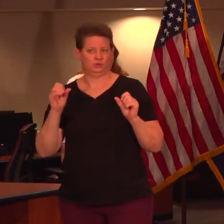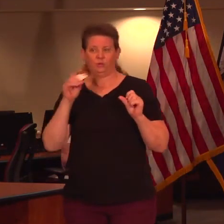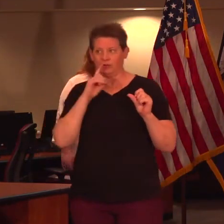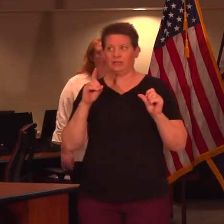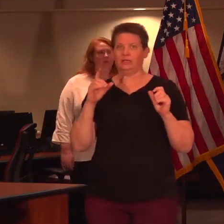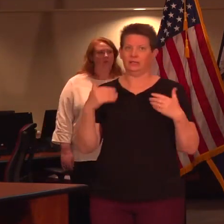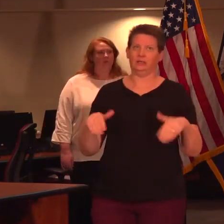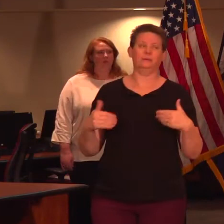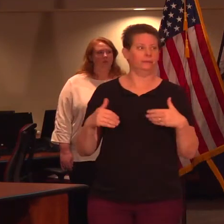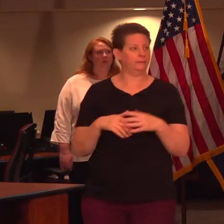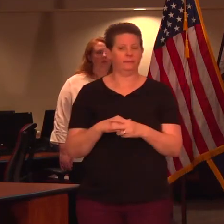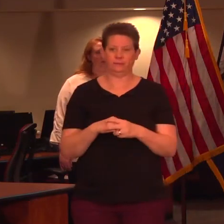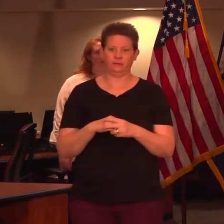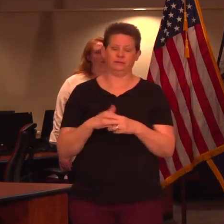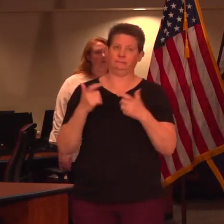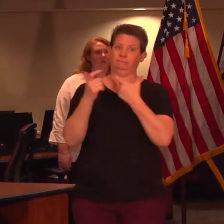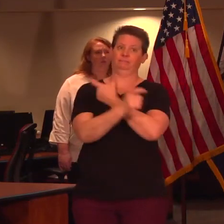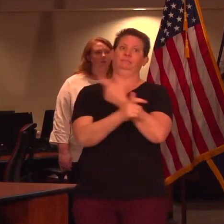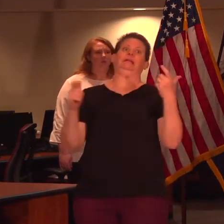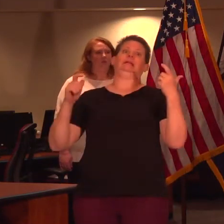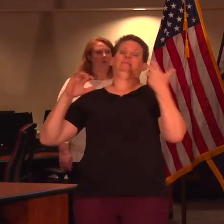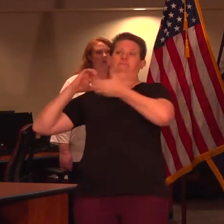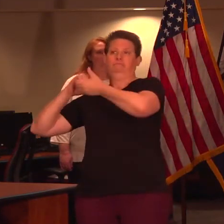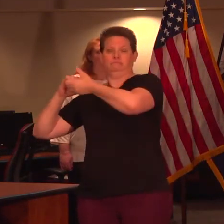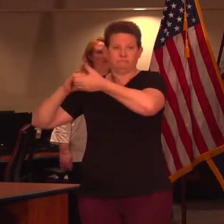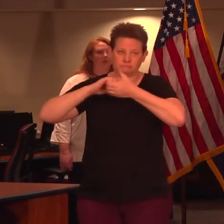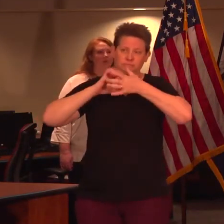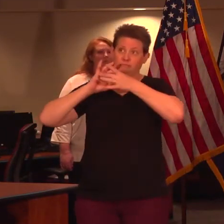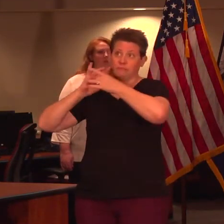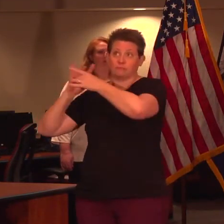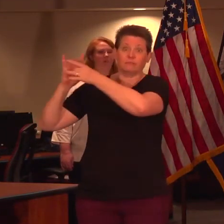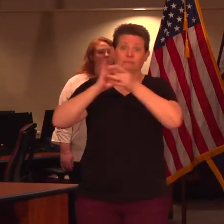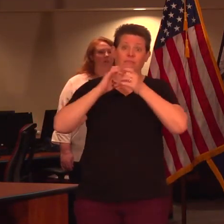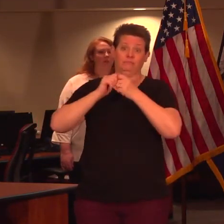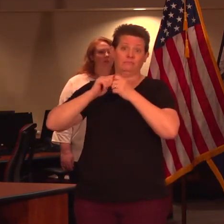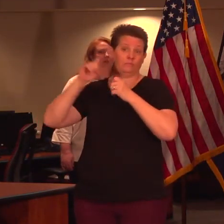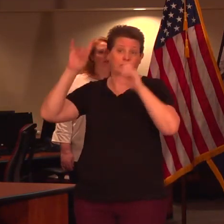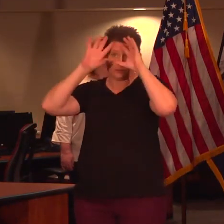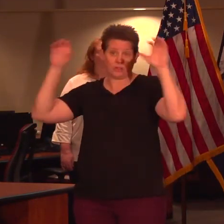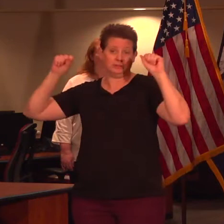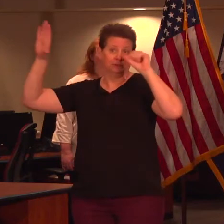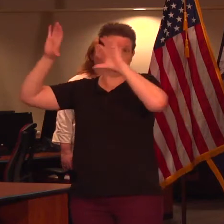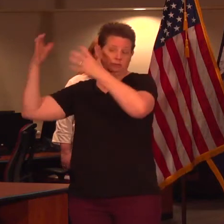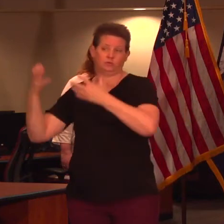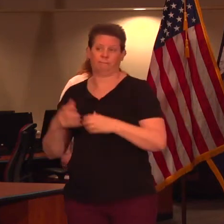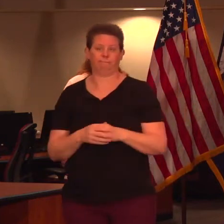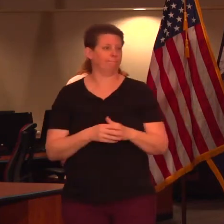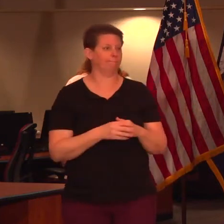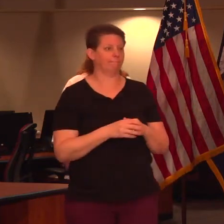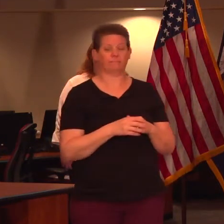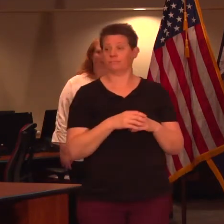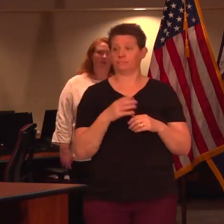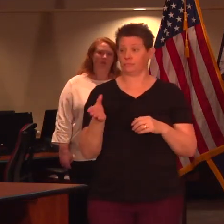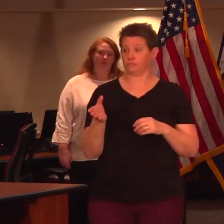a grand collaboration and cooperation with the Trump administration. Yes, Are you sir. confident? Are you getting any There- pressure